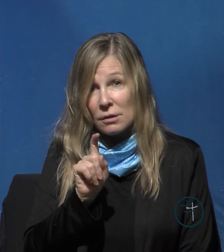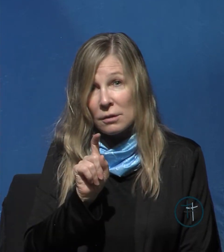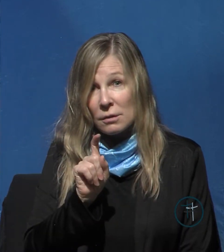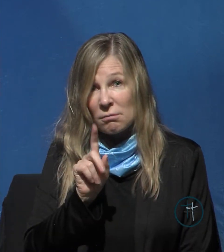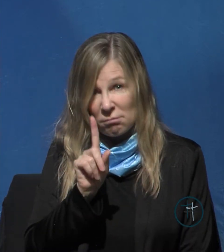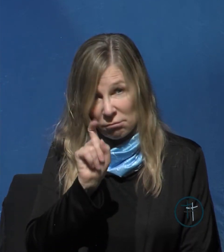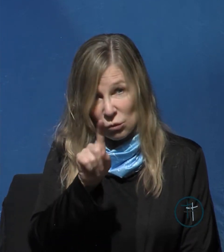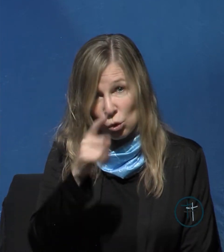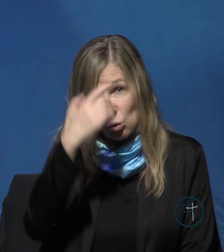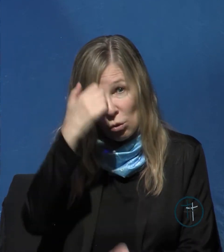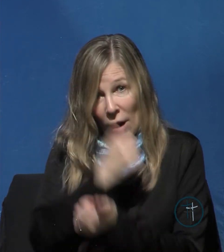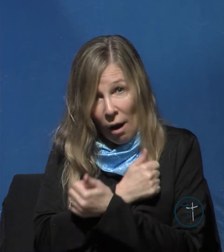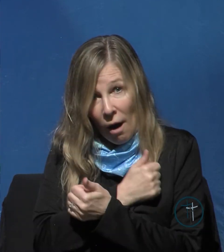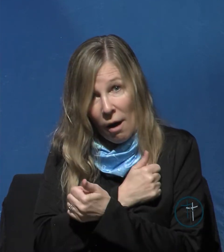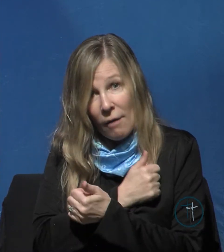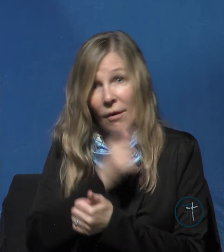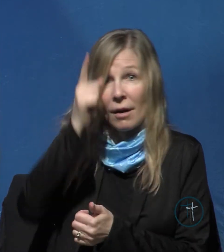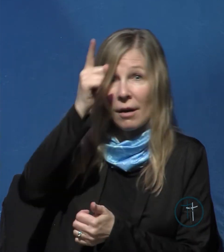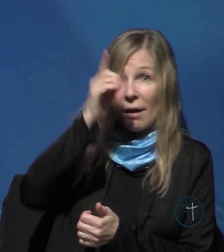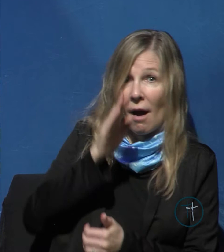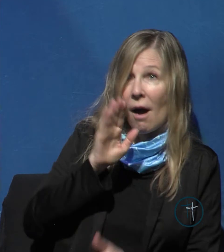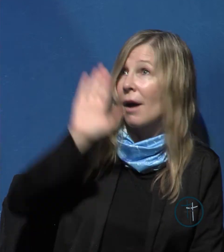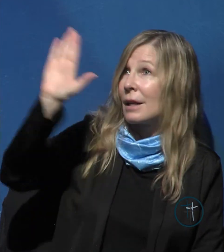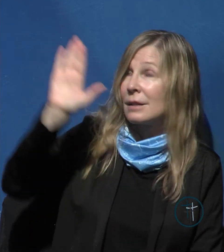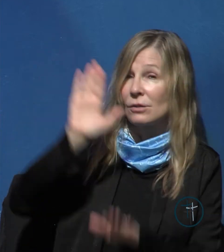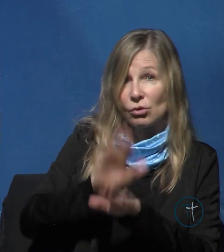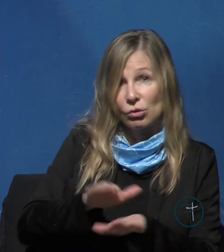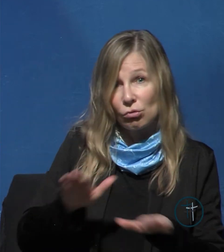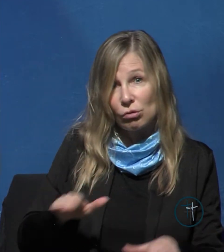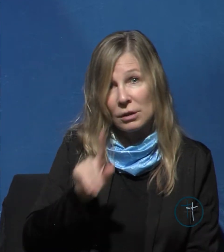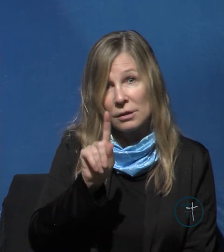Do you love God's children?